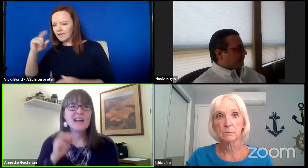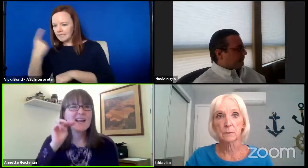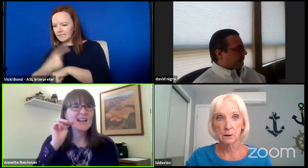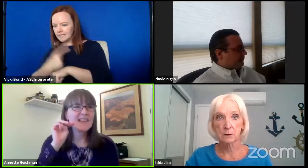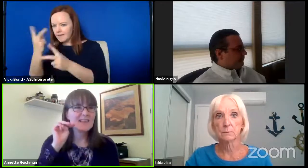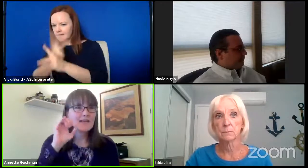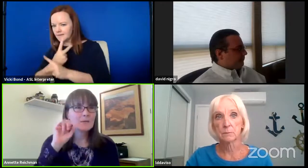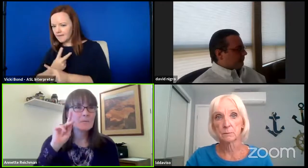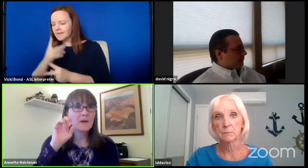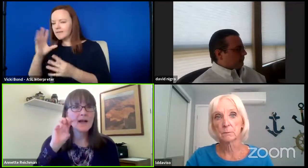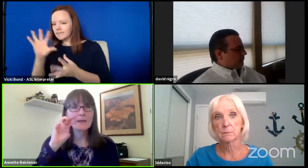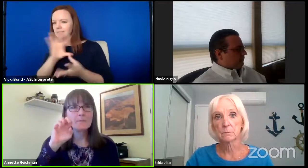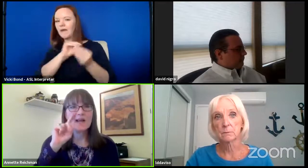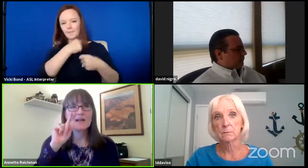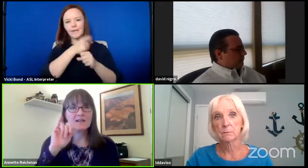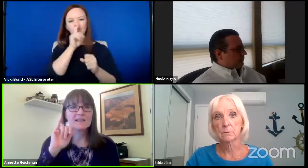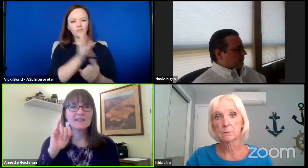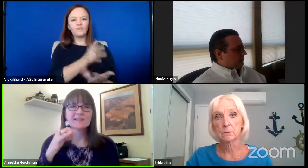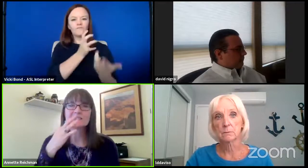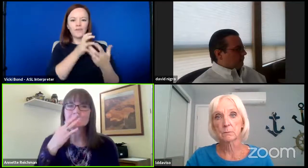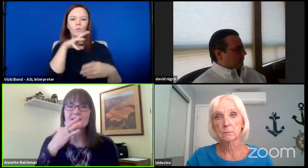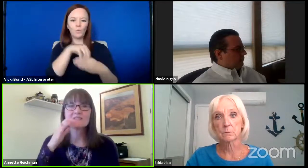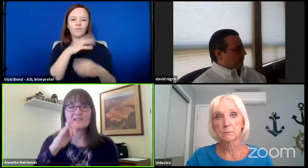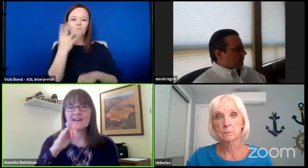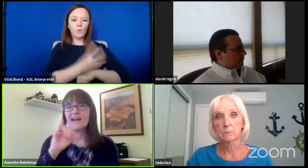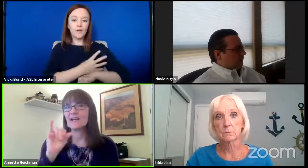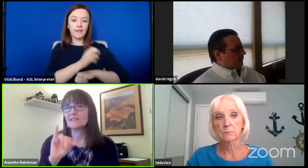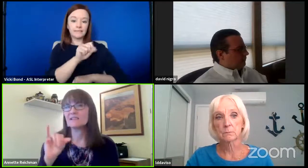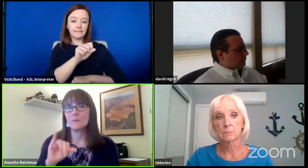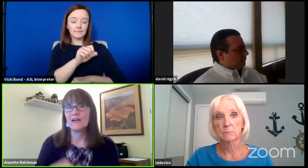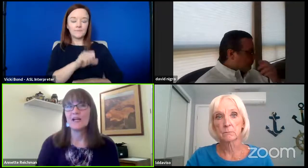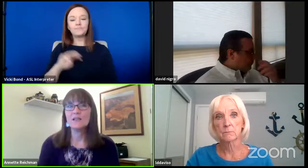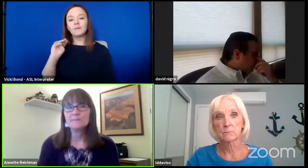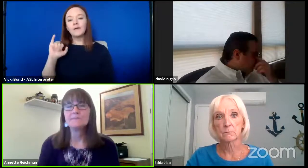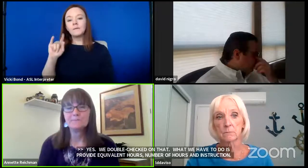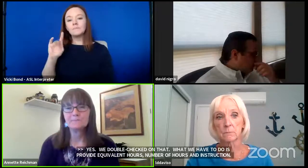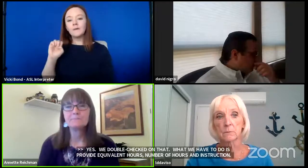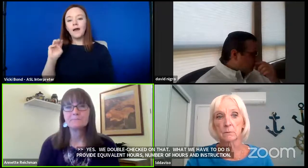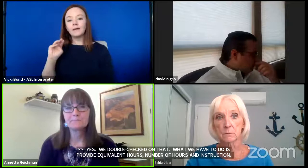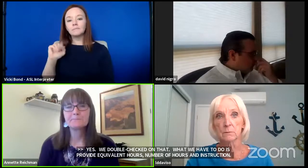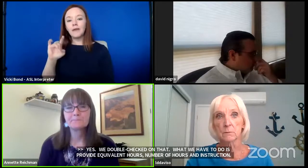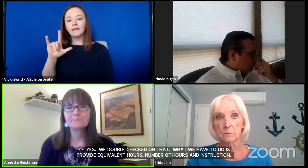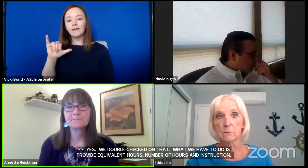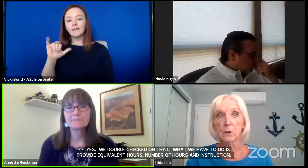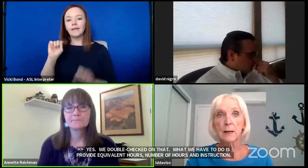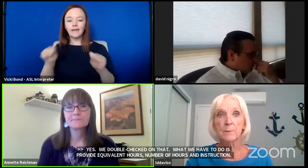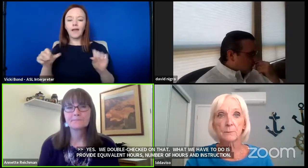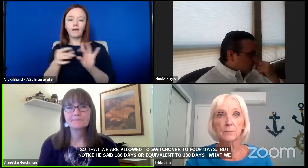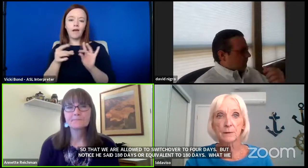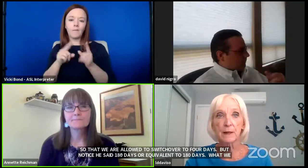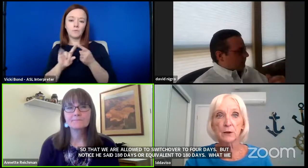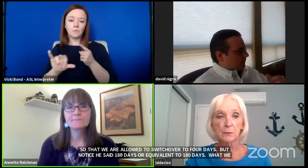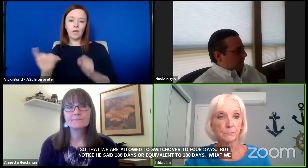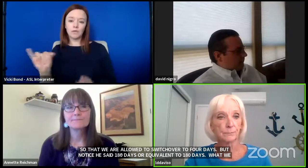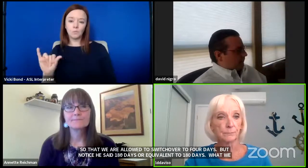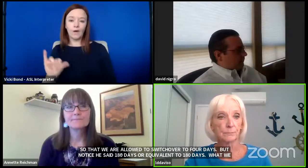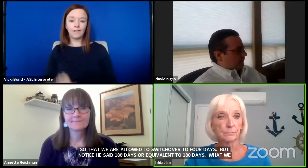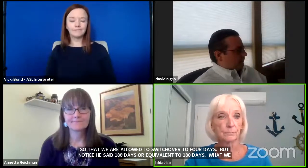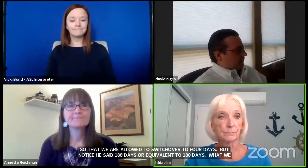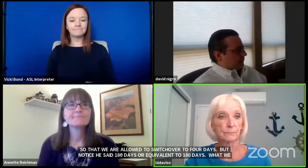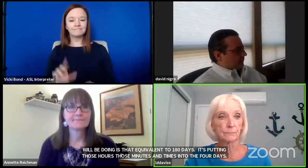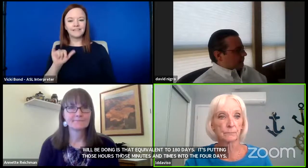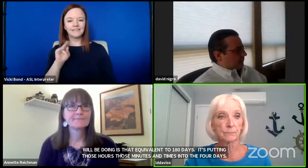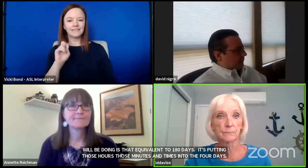days. And I think Mike Manley can speak to that as well. Okay, thank you.